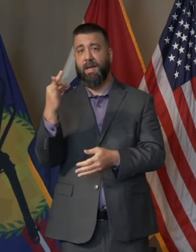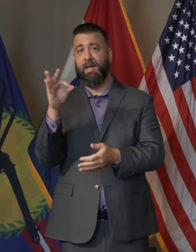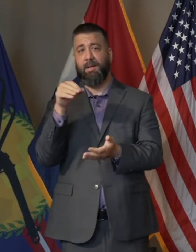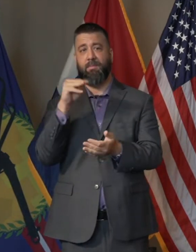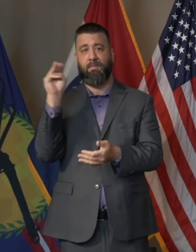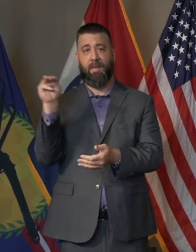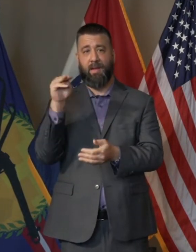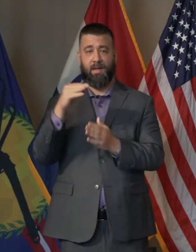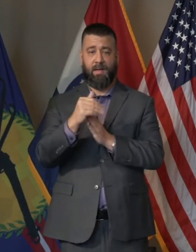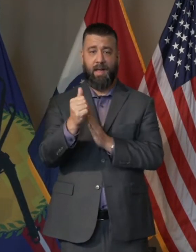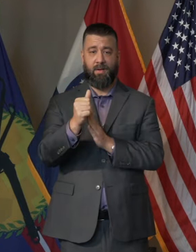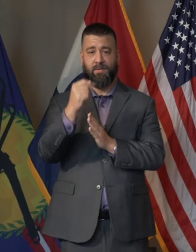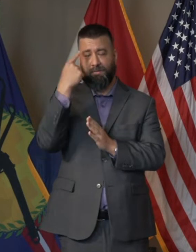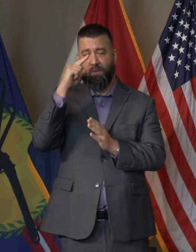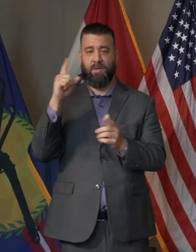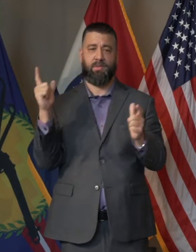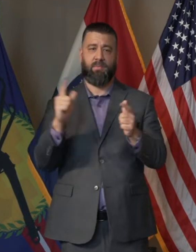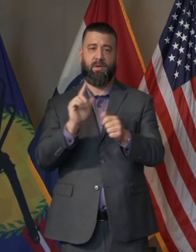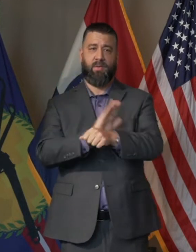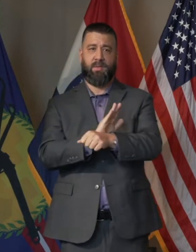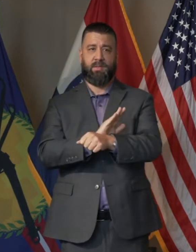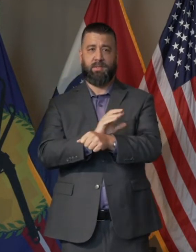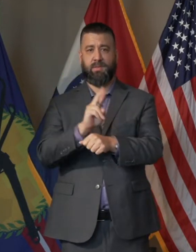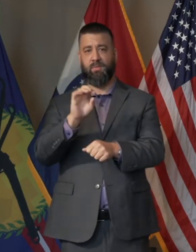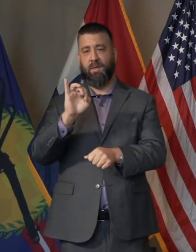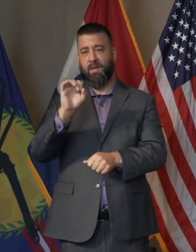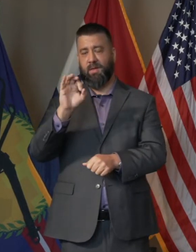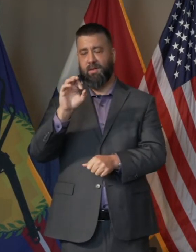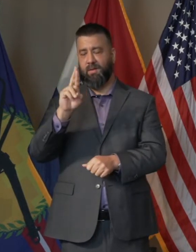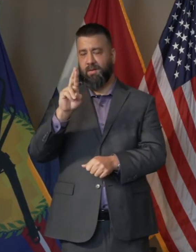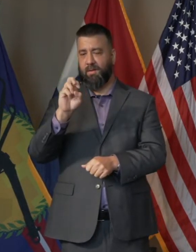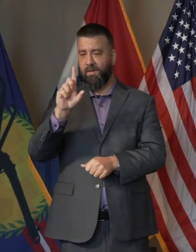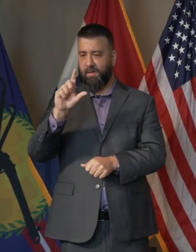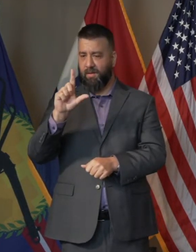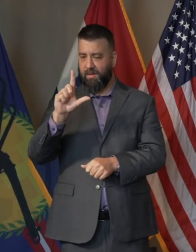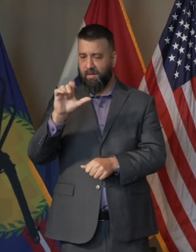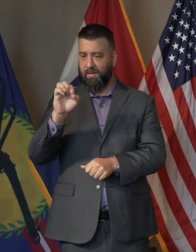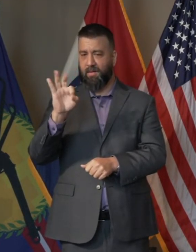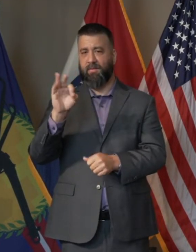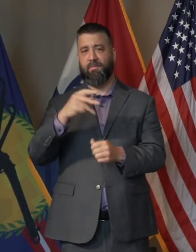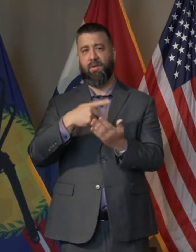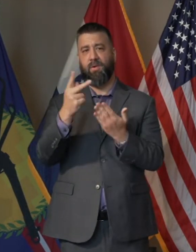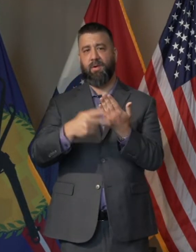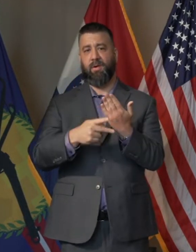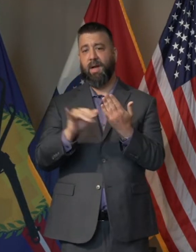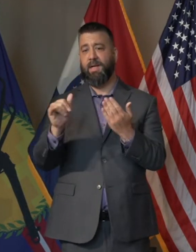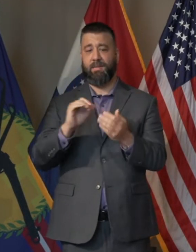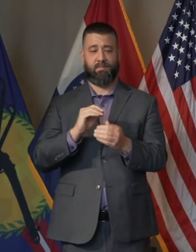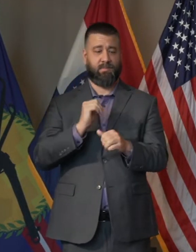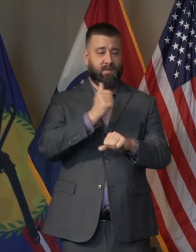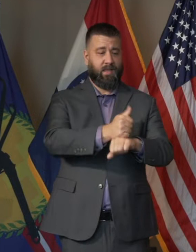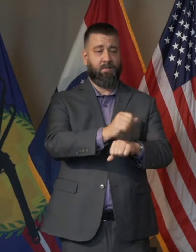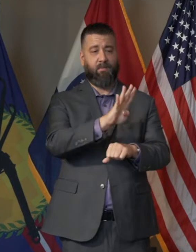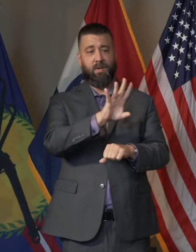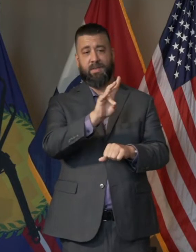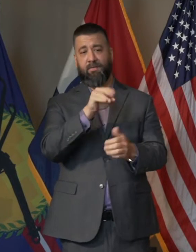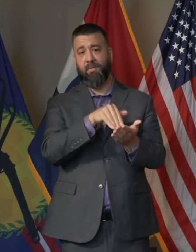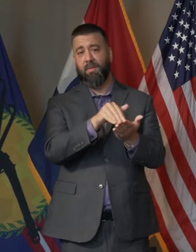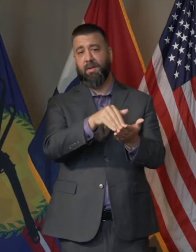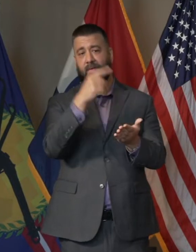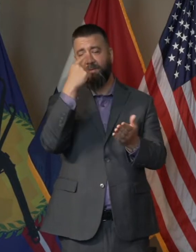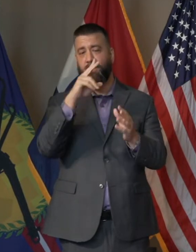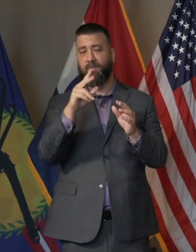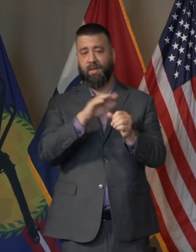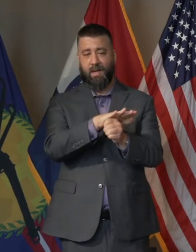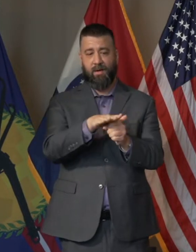program, and we set aside $47 million for our municipalities to help with their public safety expenses in response